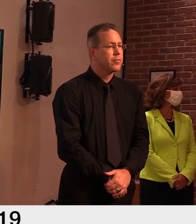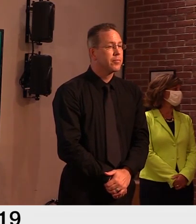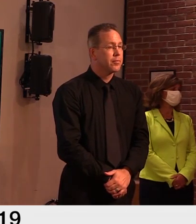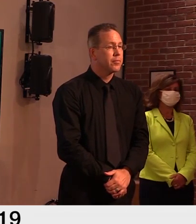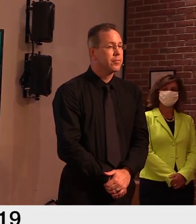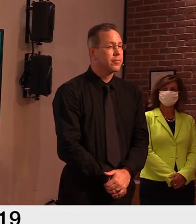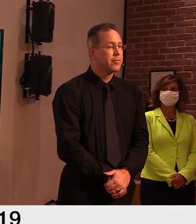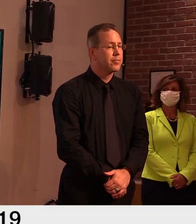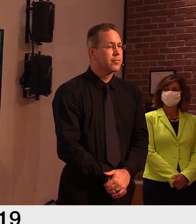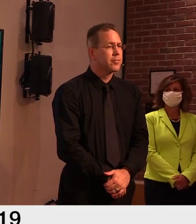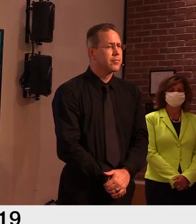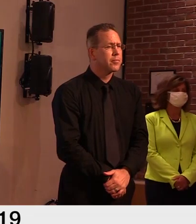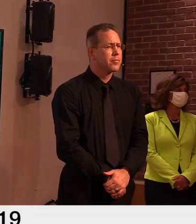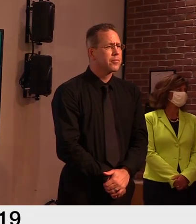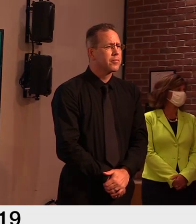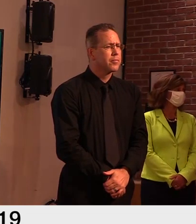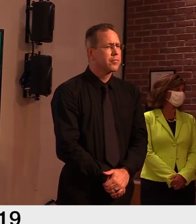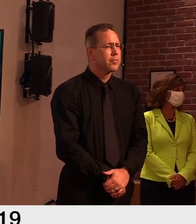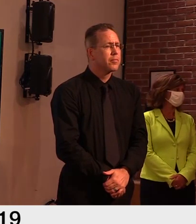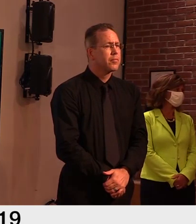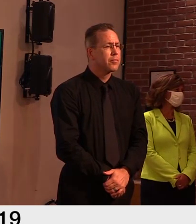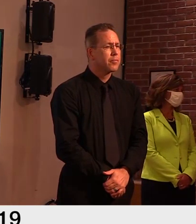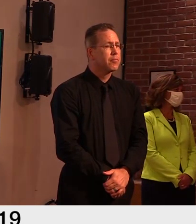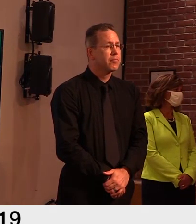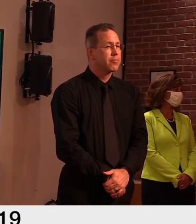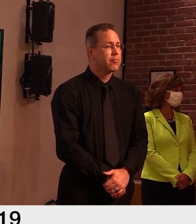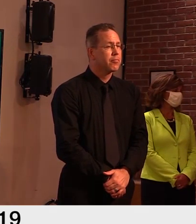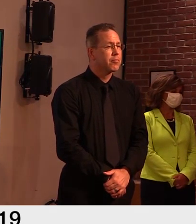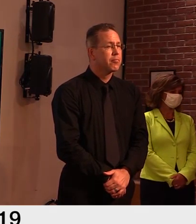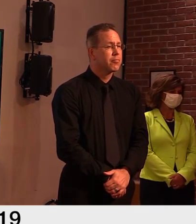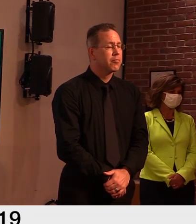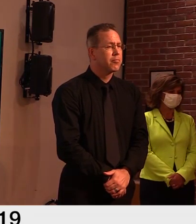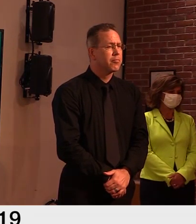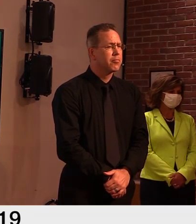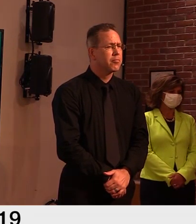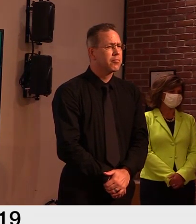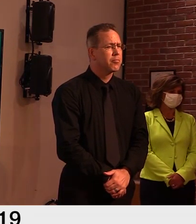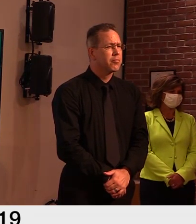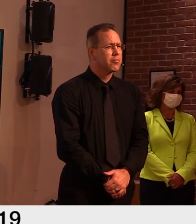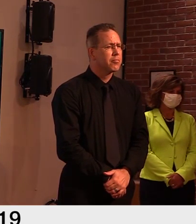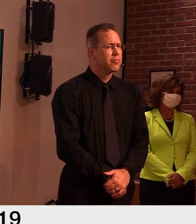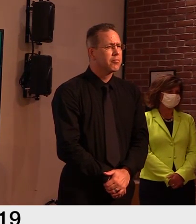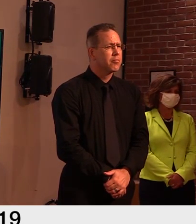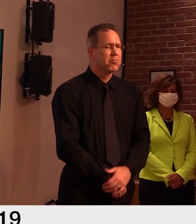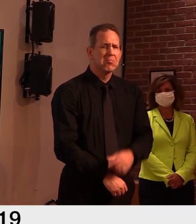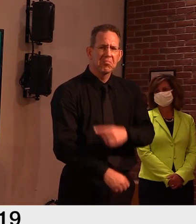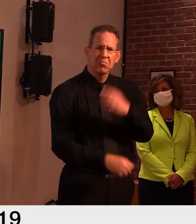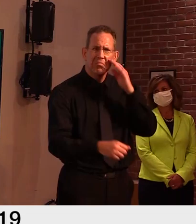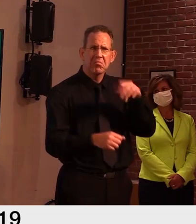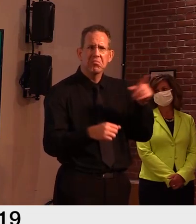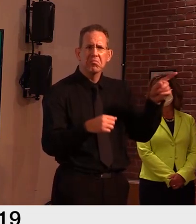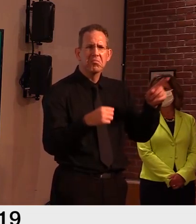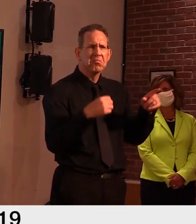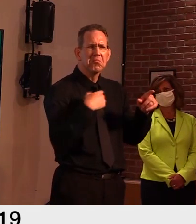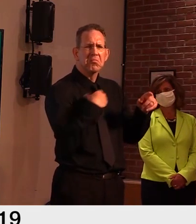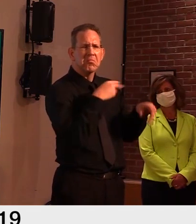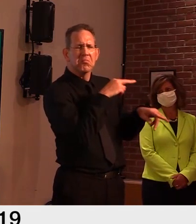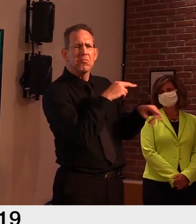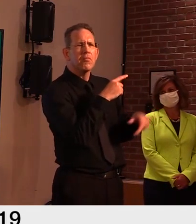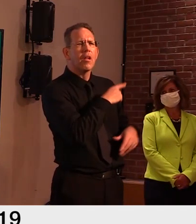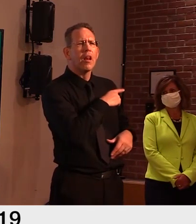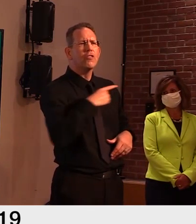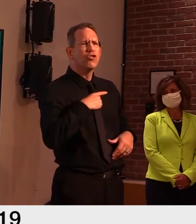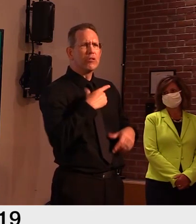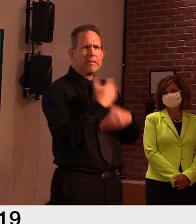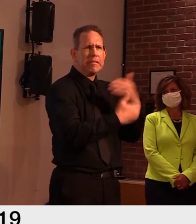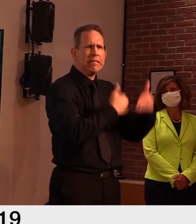doing, but they seem to be trying hard to spend a lot of the COVID-19 money, and I'm wondering if you might like to